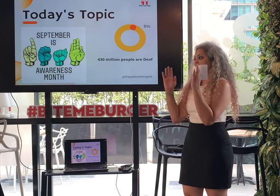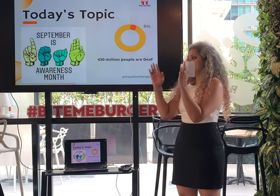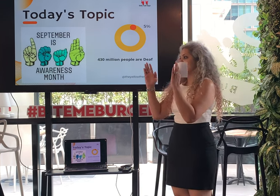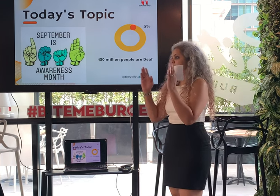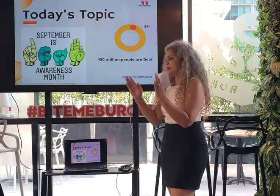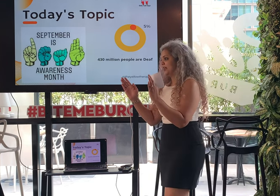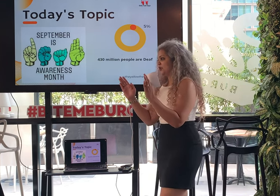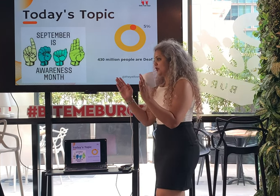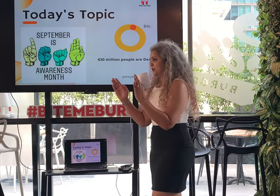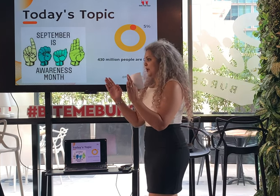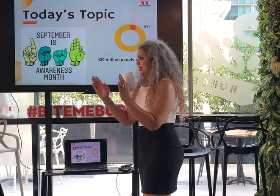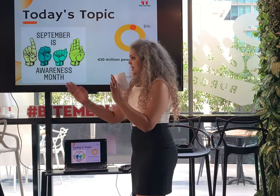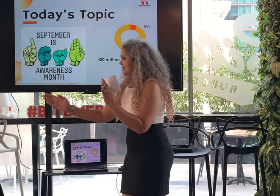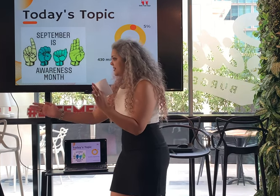the total population of UAE is?